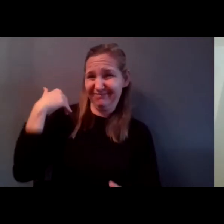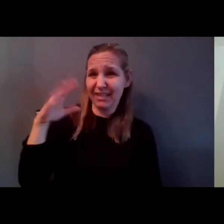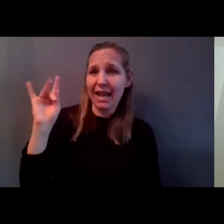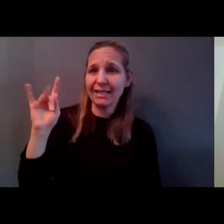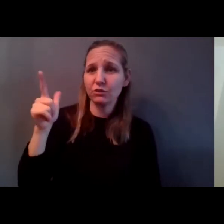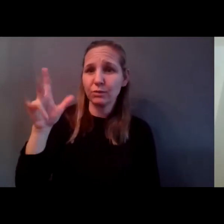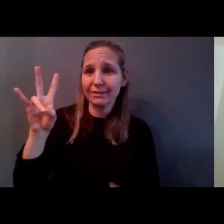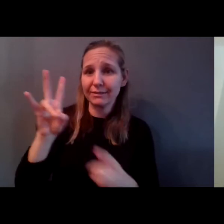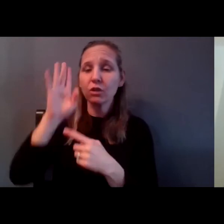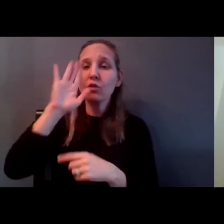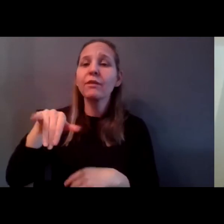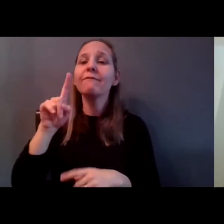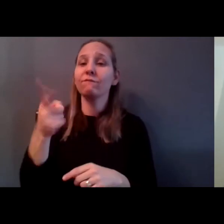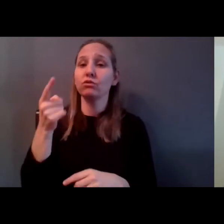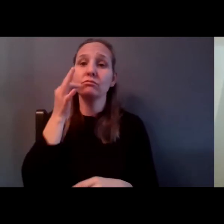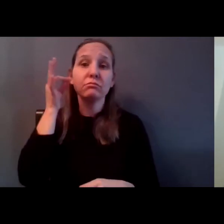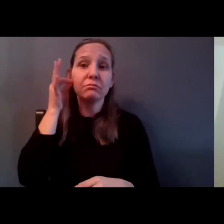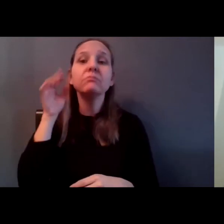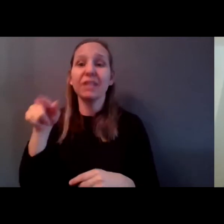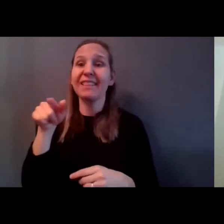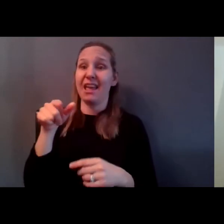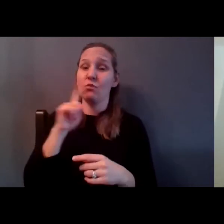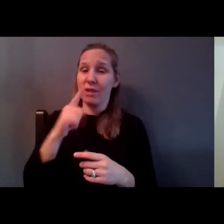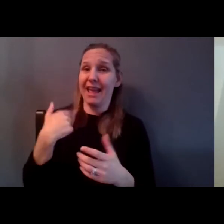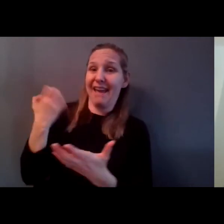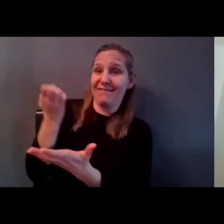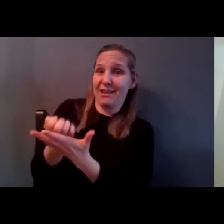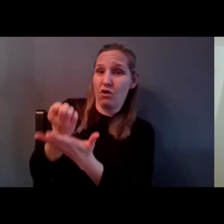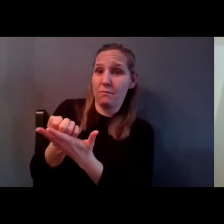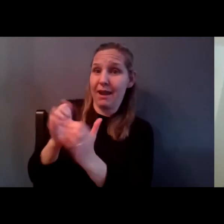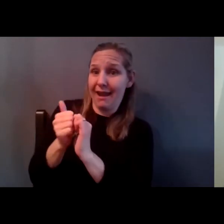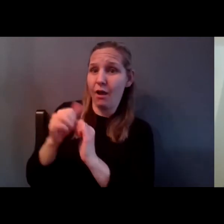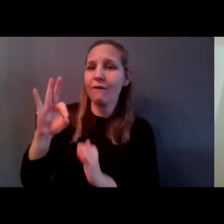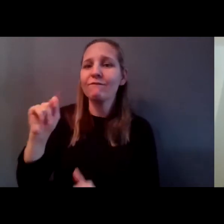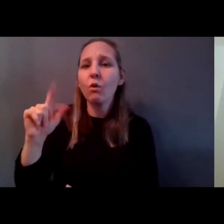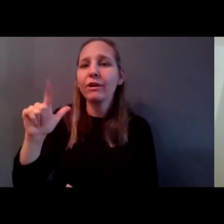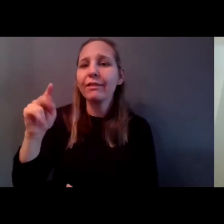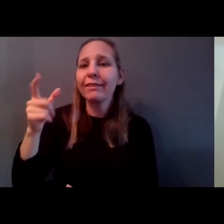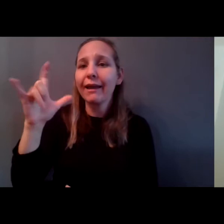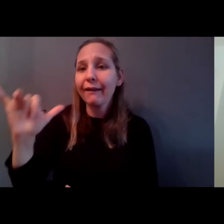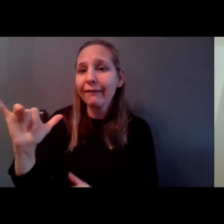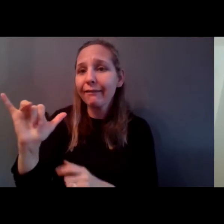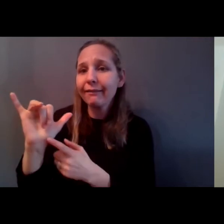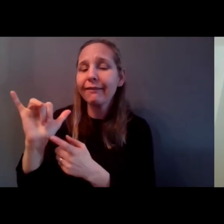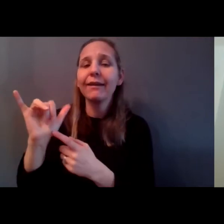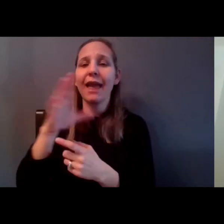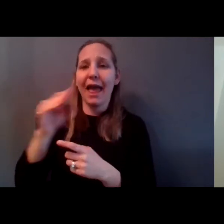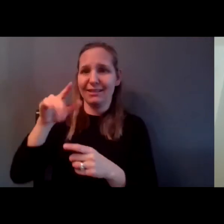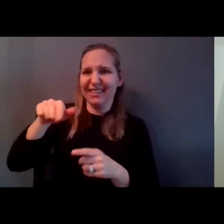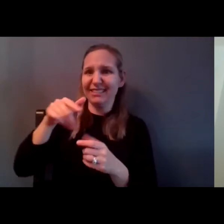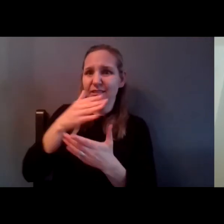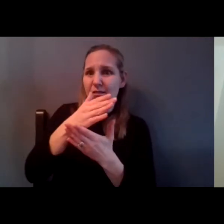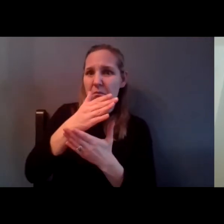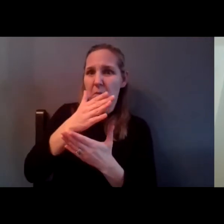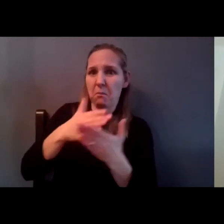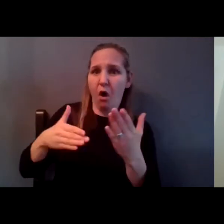First Nations were the economy with Fort Langley and other stimulus in this part of the world.